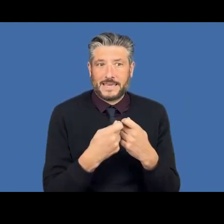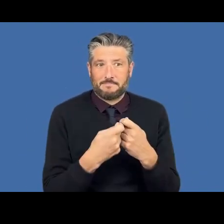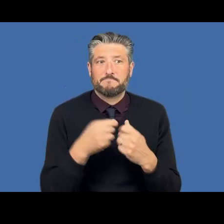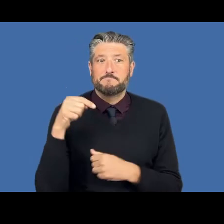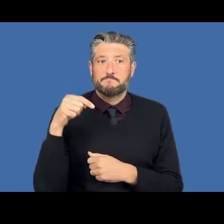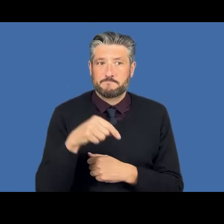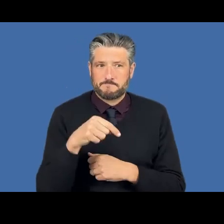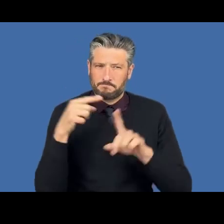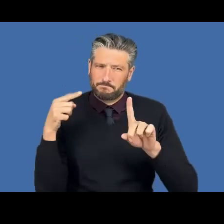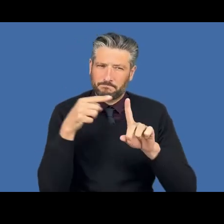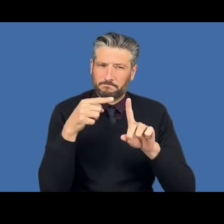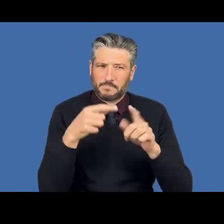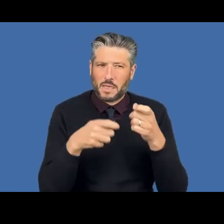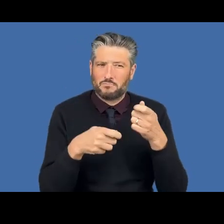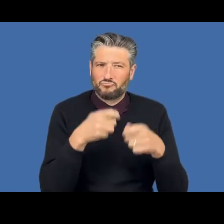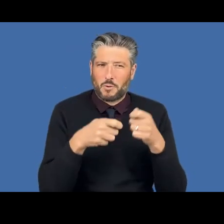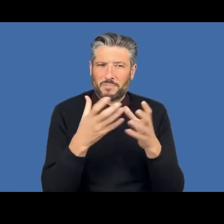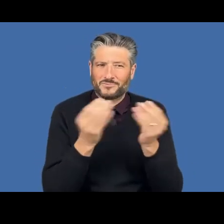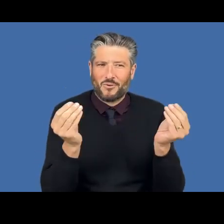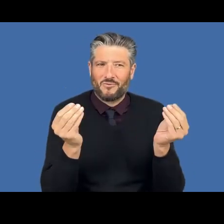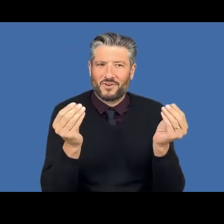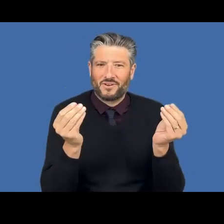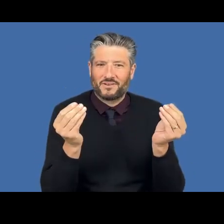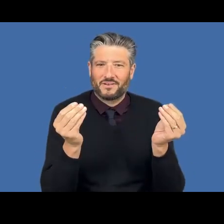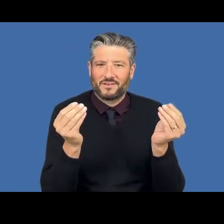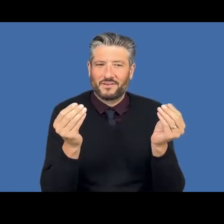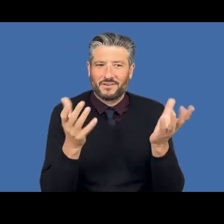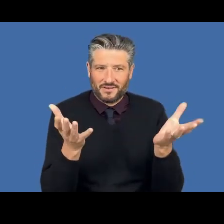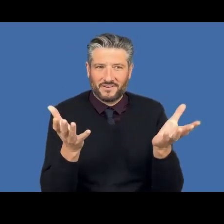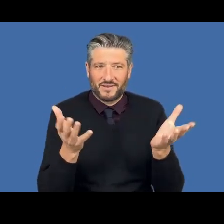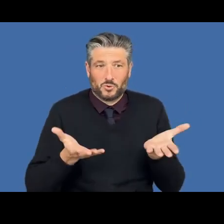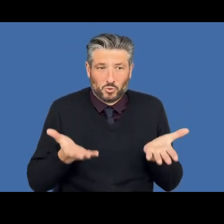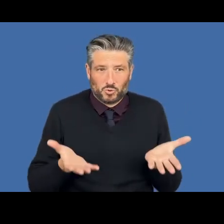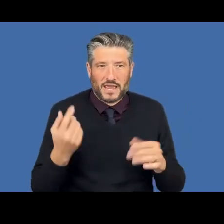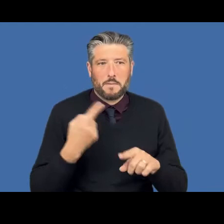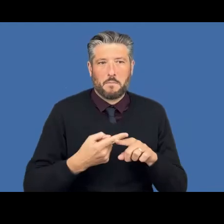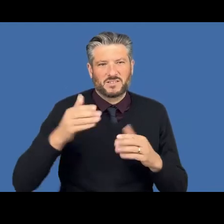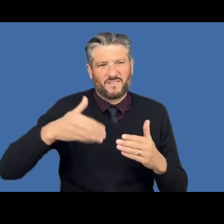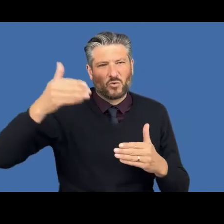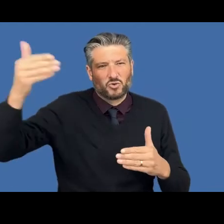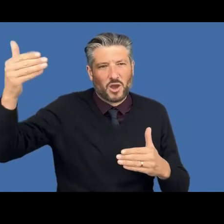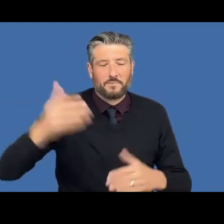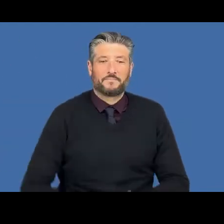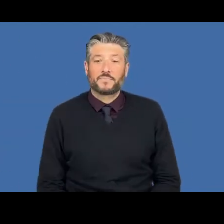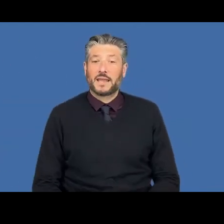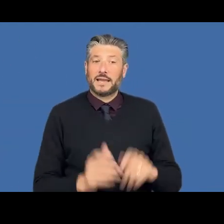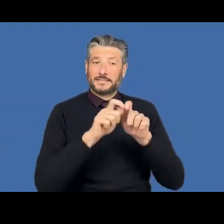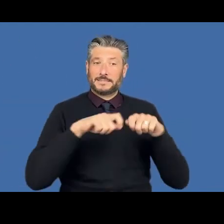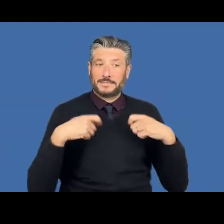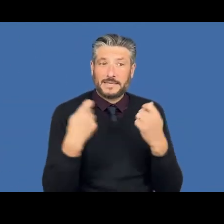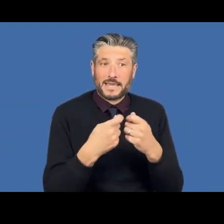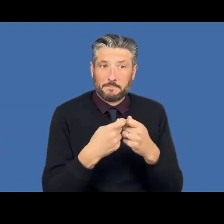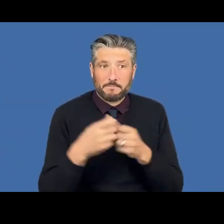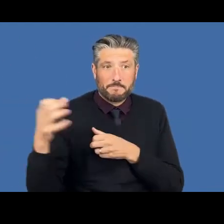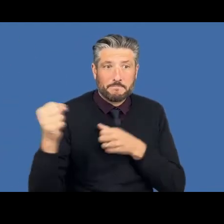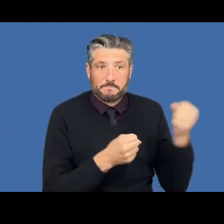Because when you recruit for group or sort of team fit, then essentially you're building